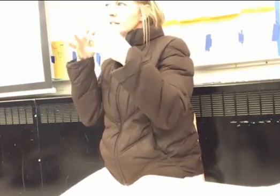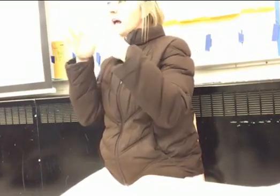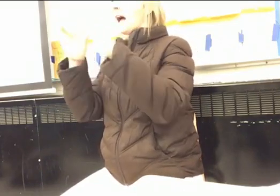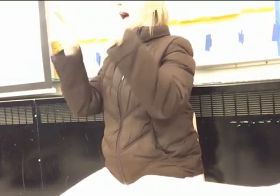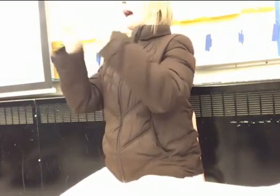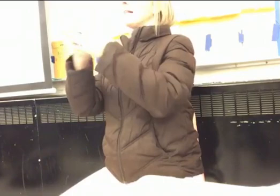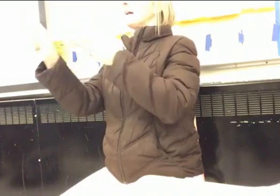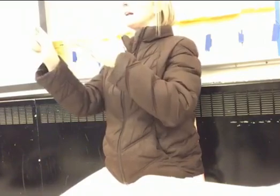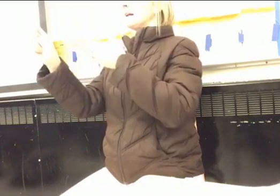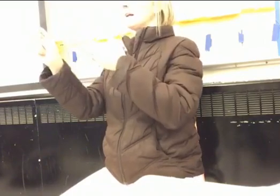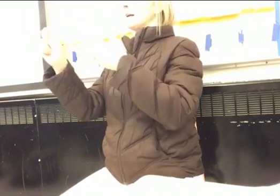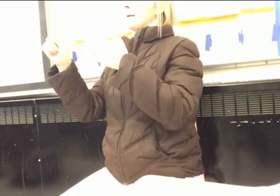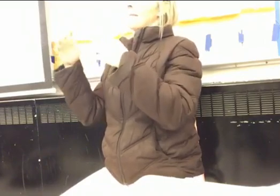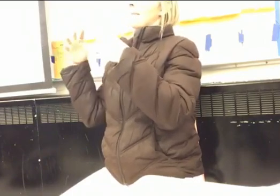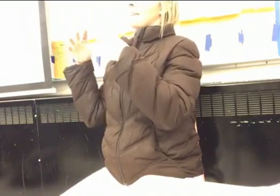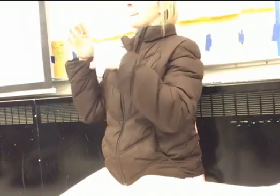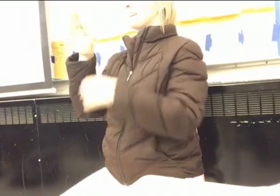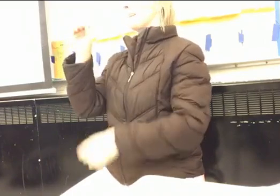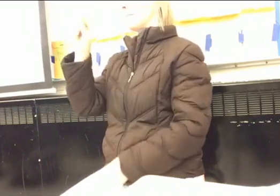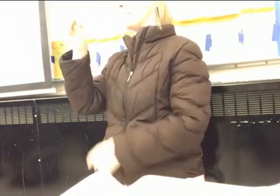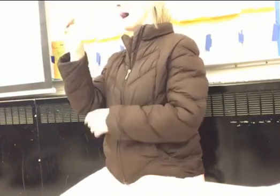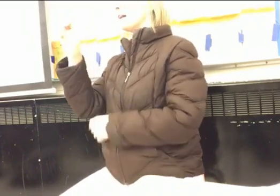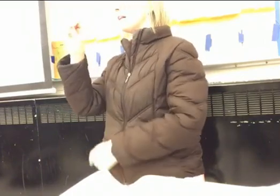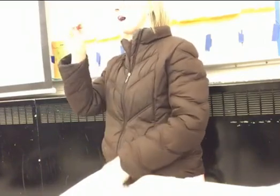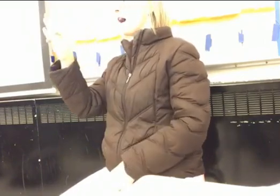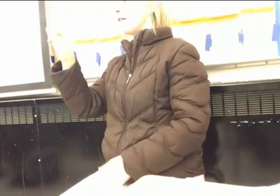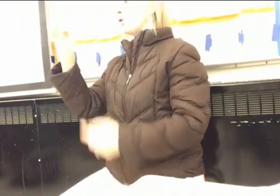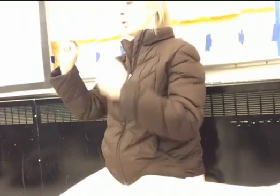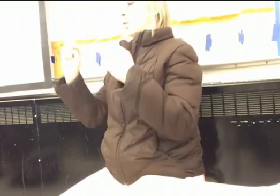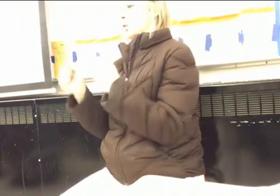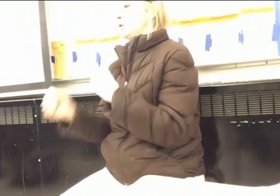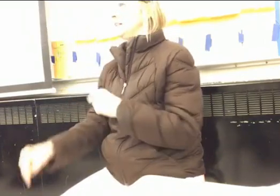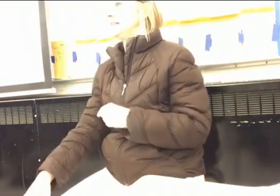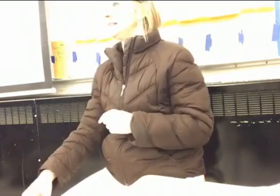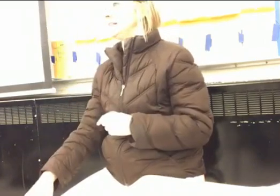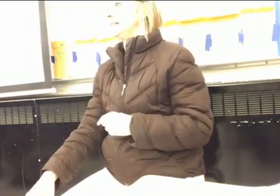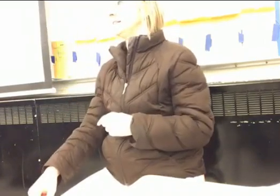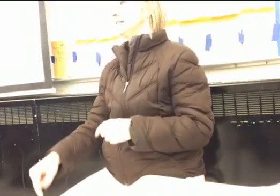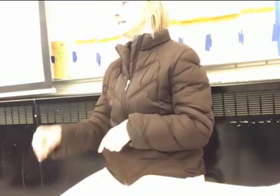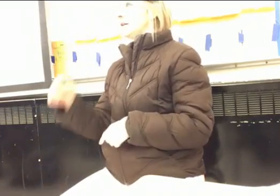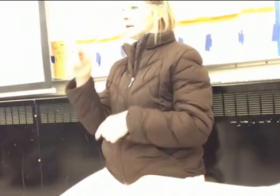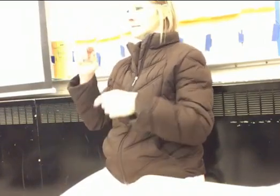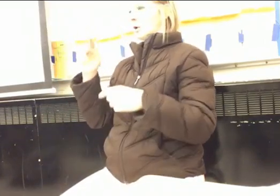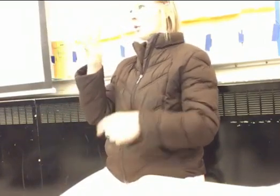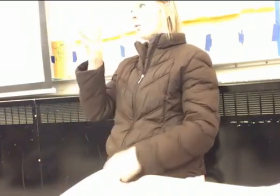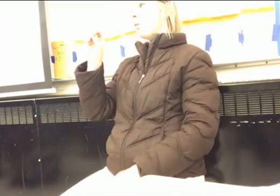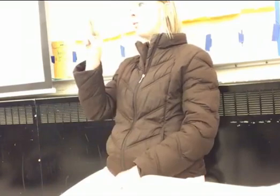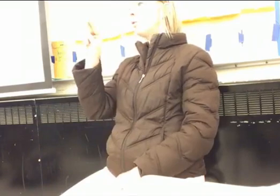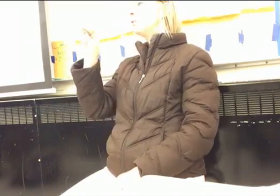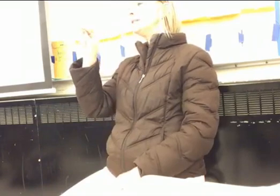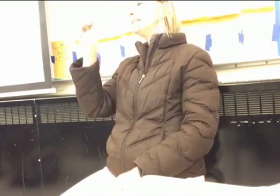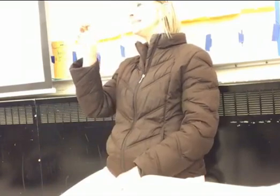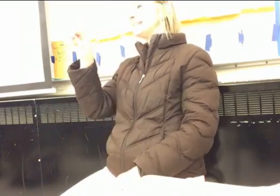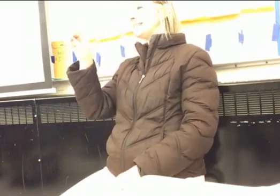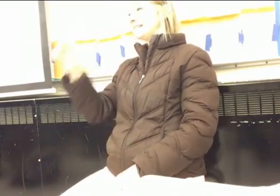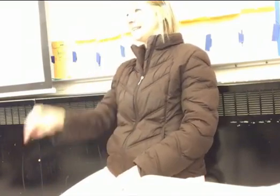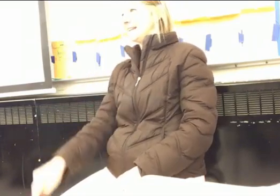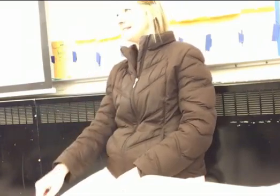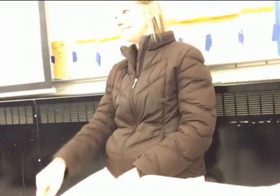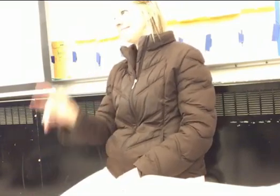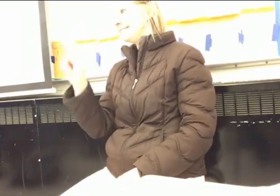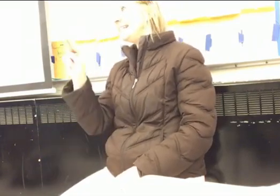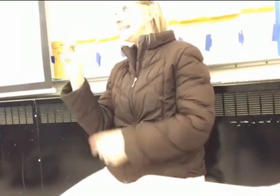the Battle of Wounded Knee, that's what this is called. If you ever heard of the book Bury My Heart at Wounded Knee, that's what this is in reference to. And if